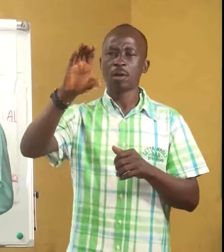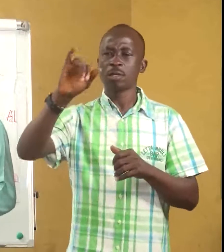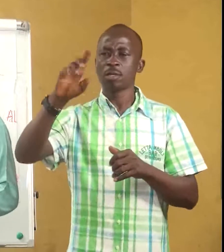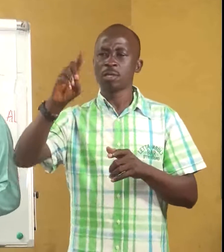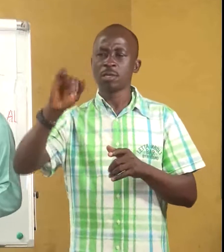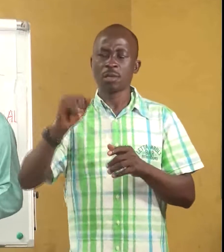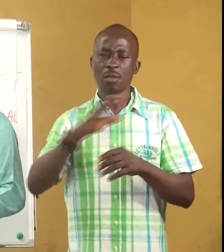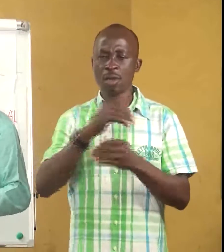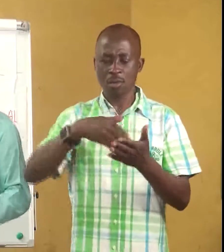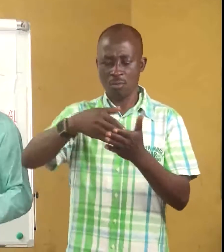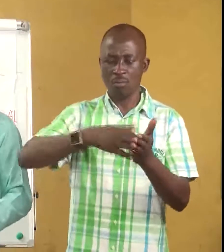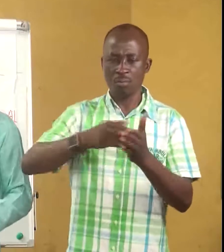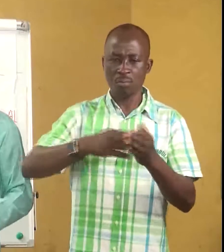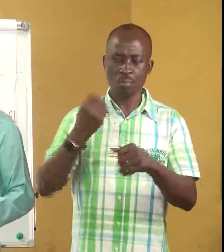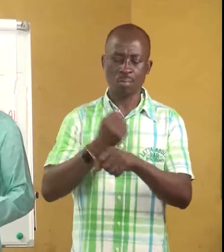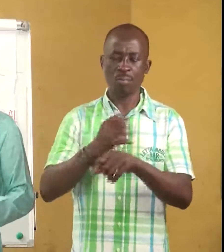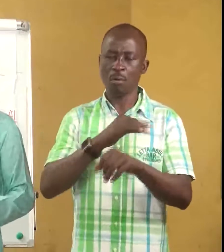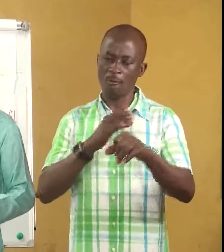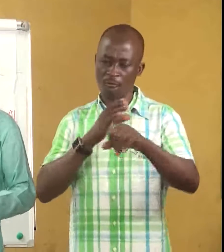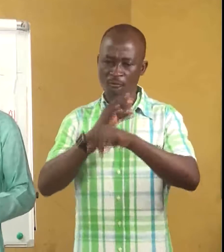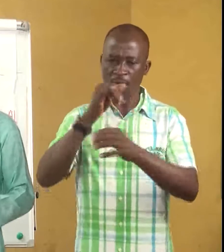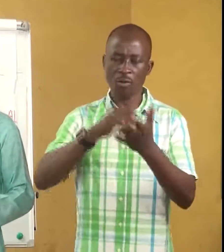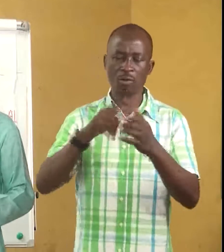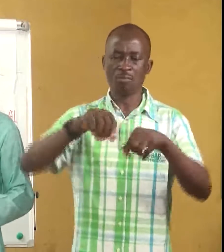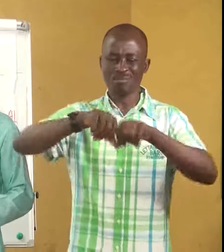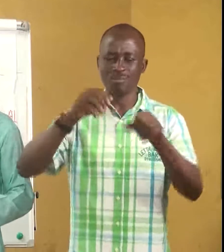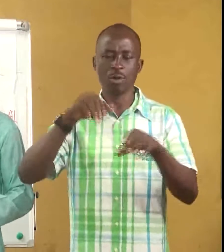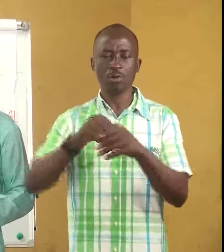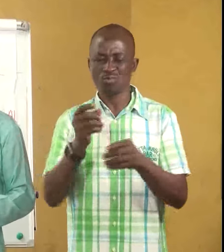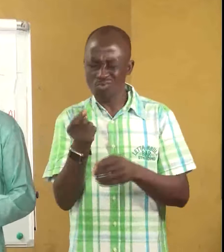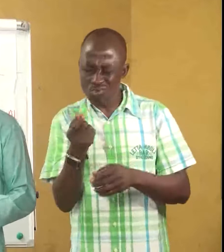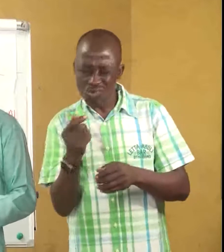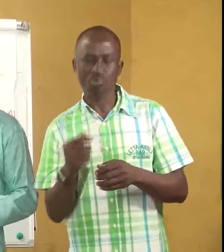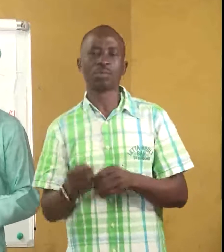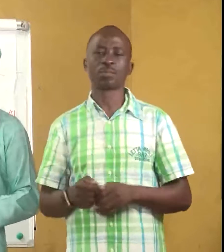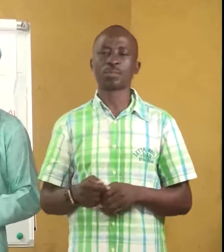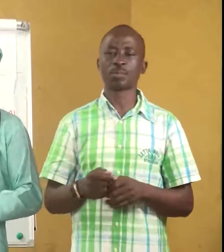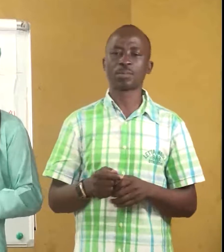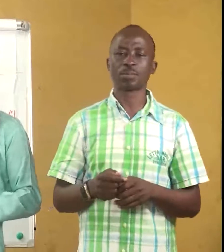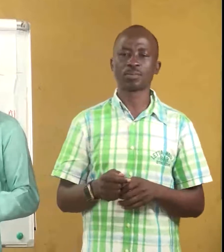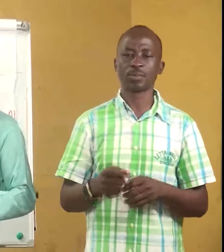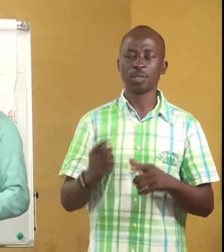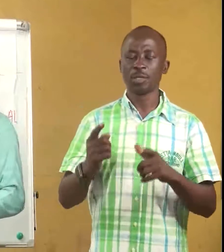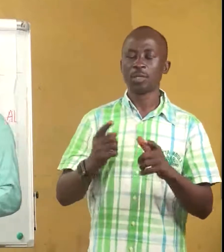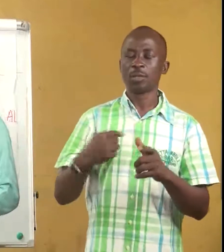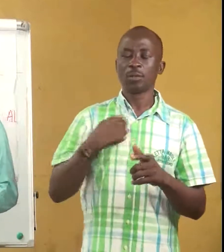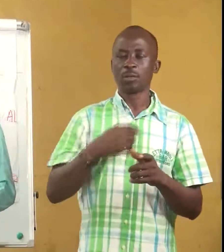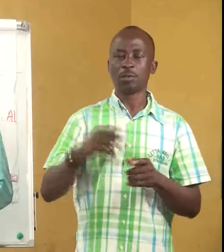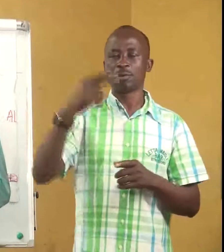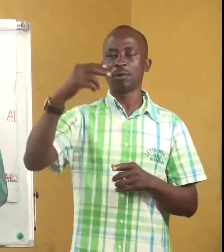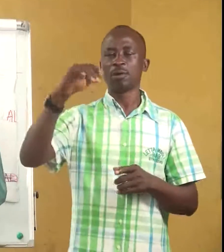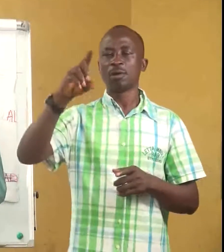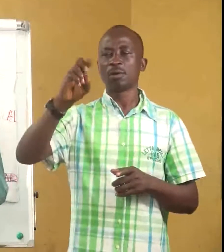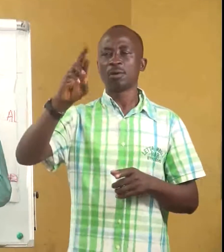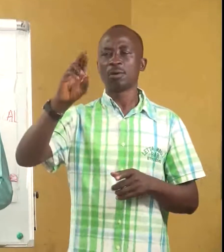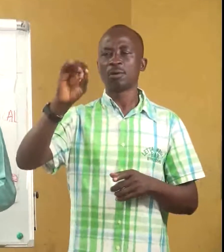the rock and force it to break into pieces. Then we have hydrolysis.